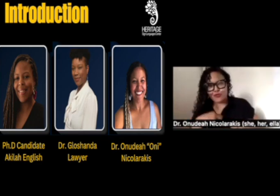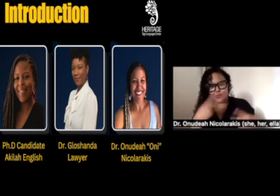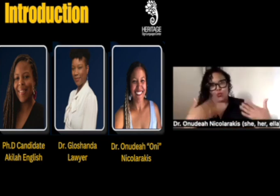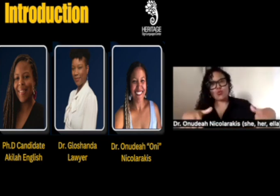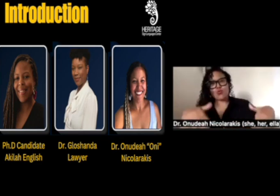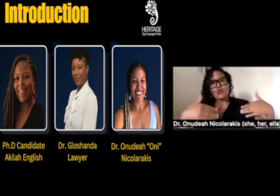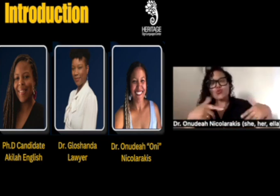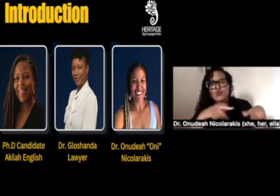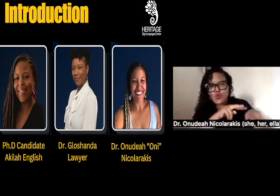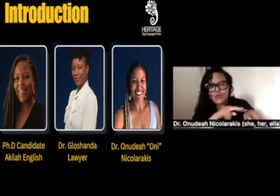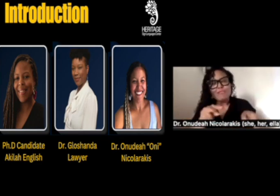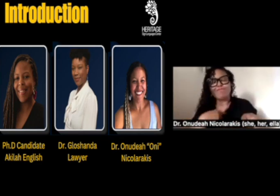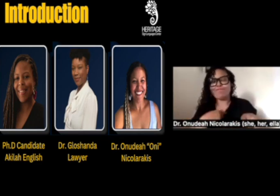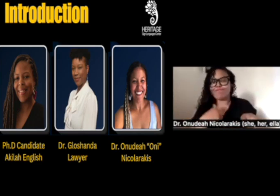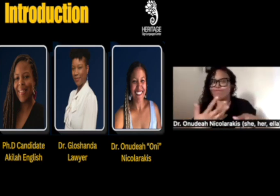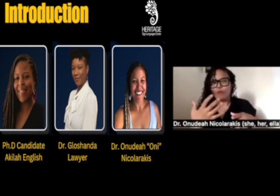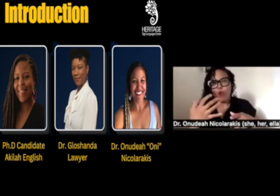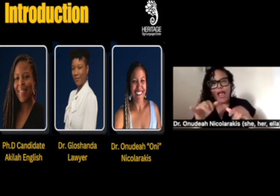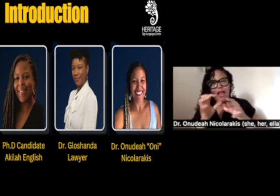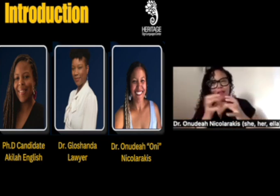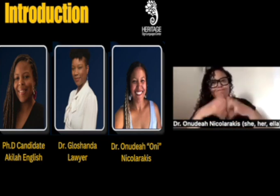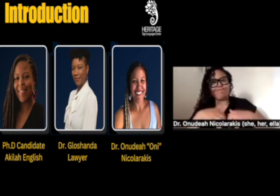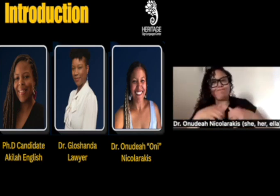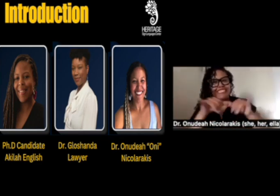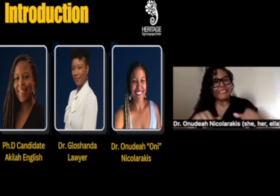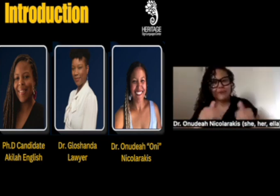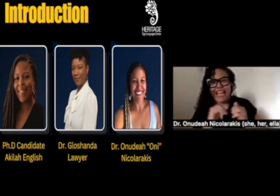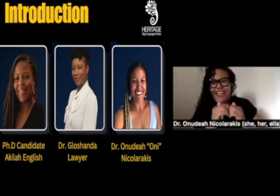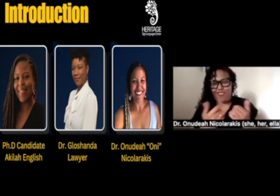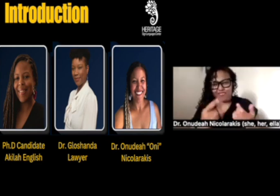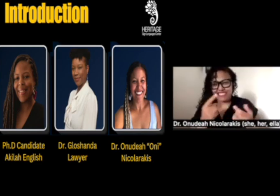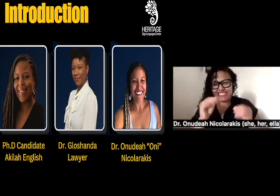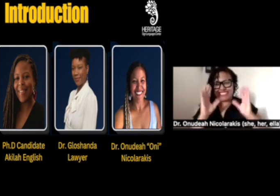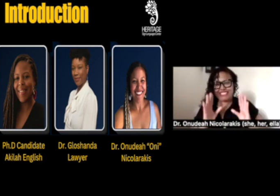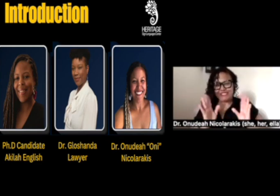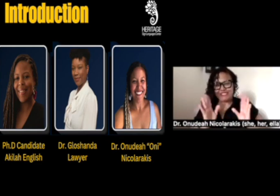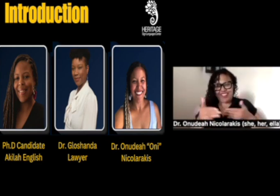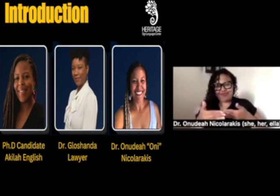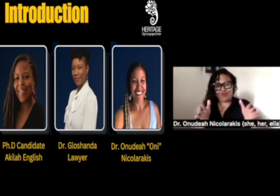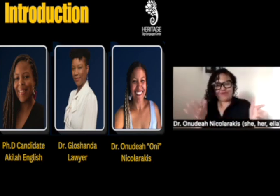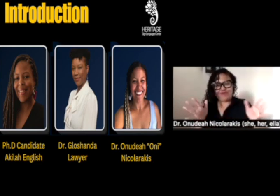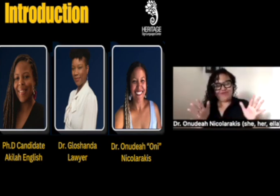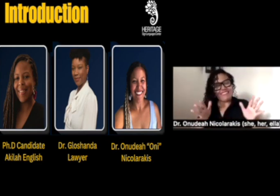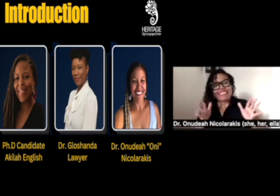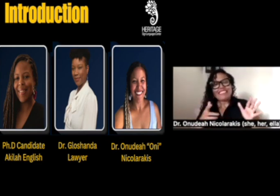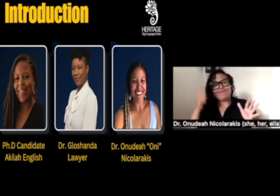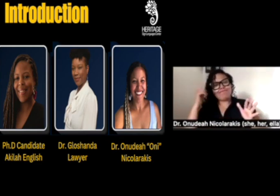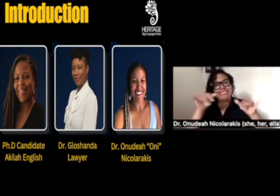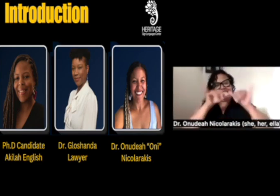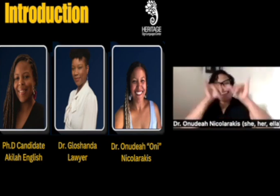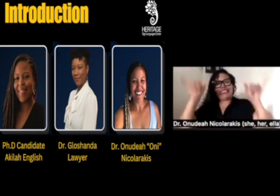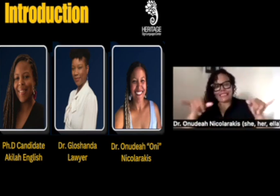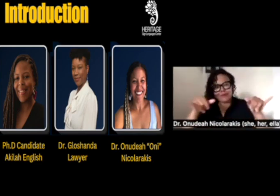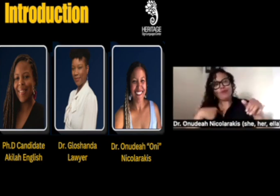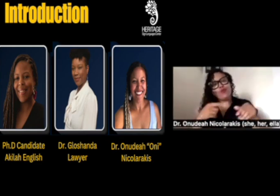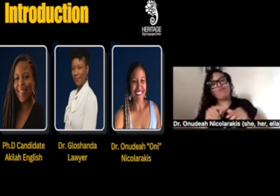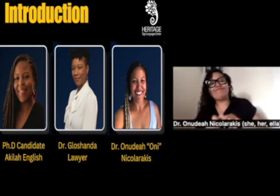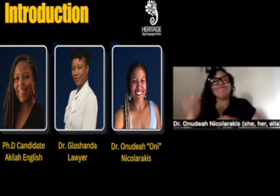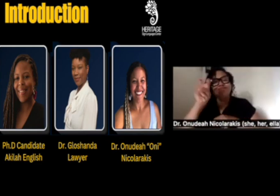and students of color. And I realized that the system was broken and what was going on in the